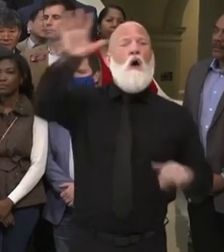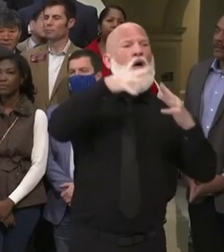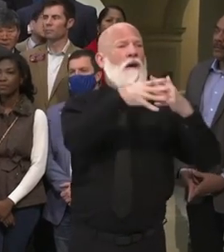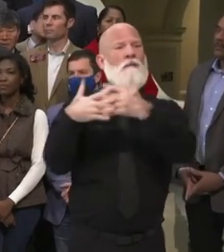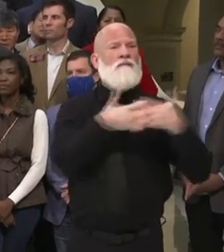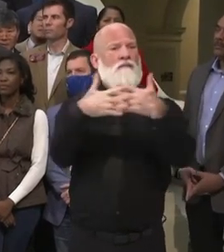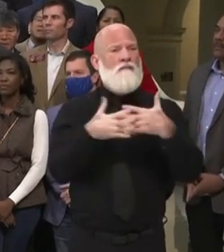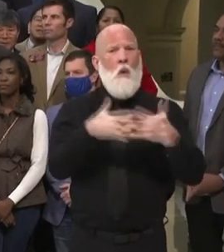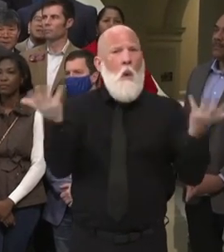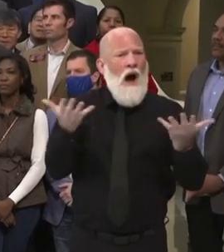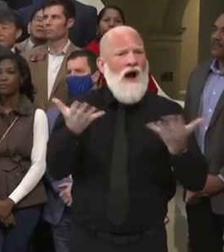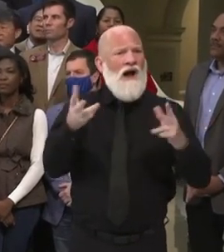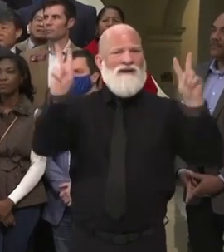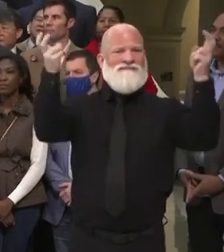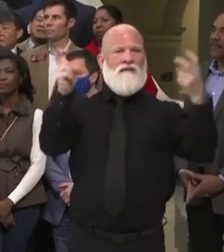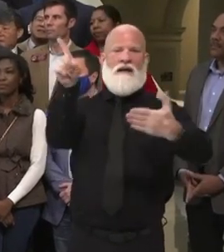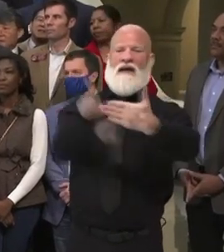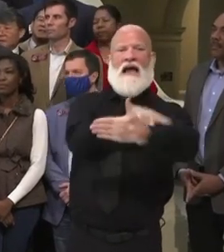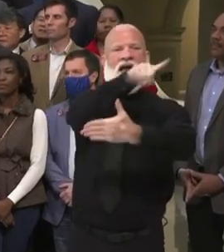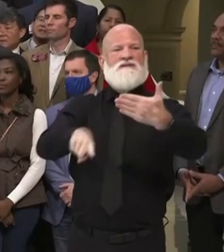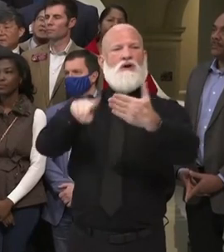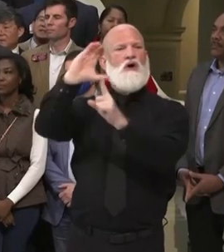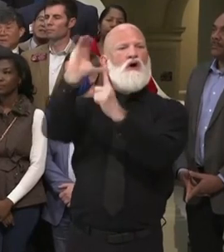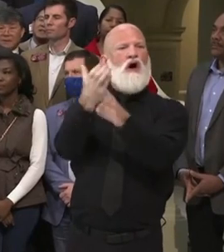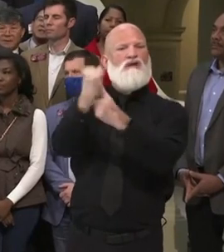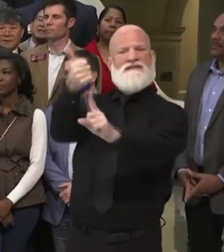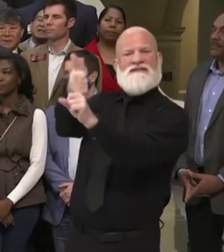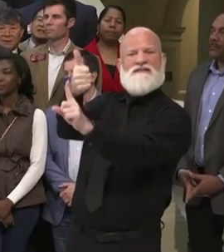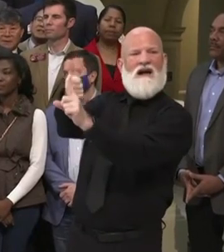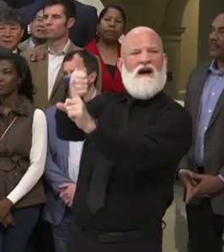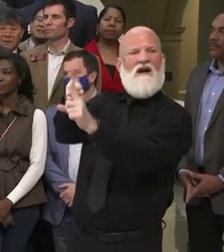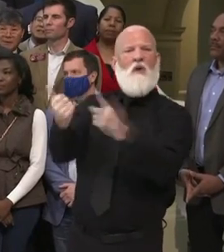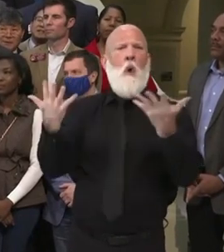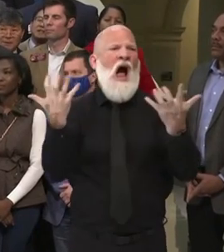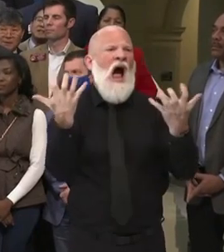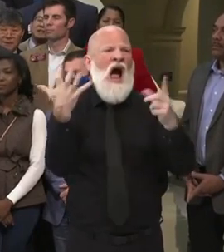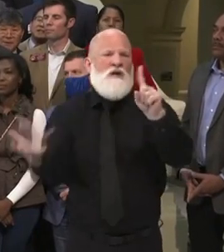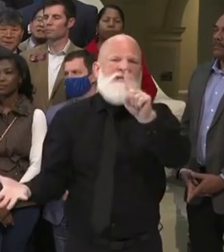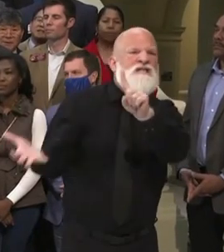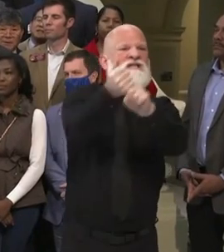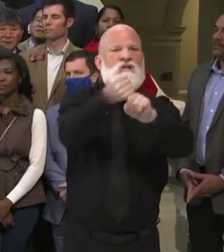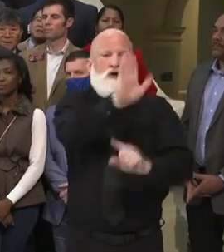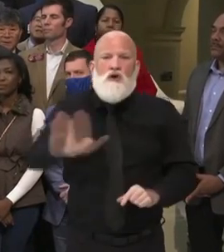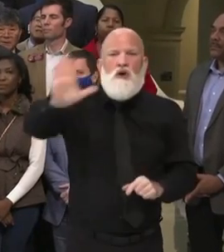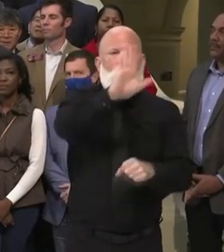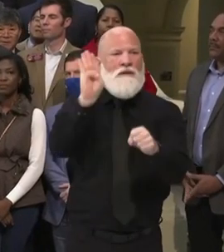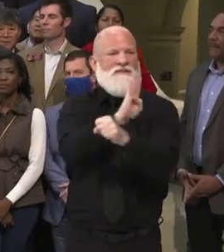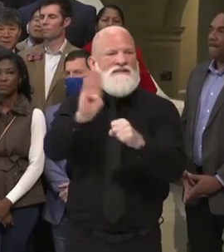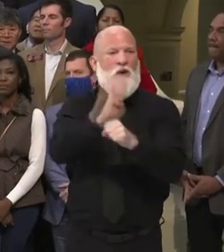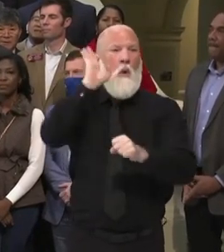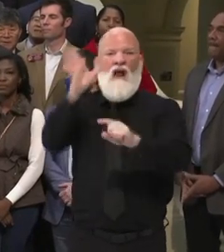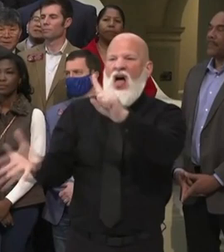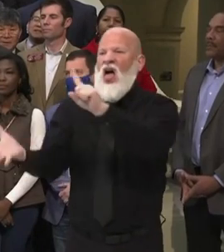activists are coming for your business. They're coming for your game or event in your hometown, and